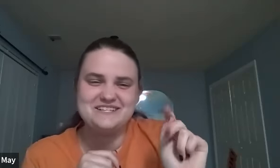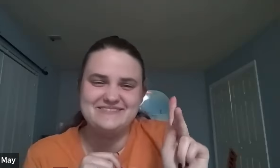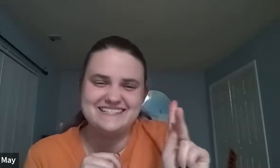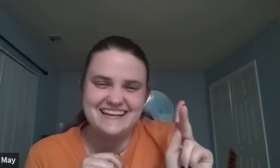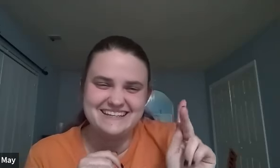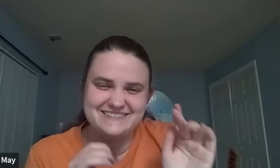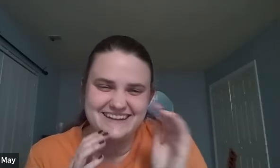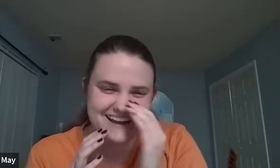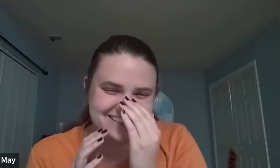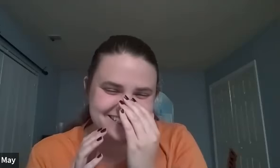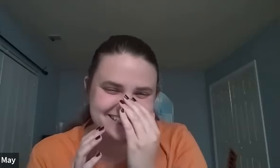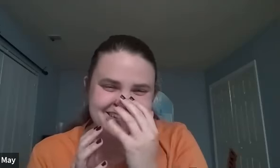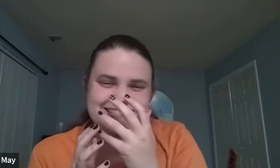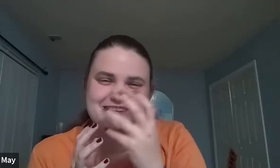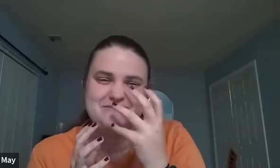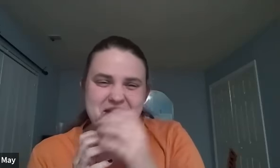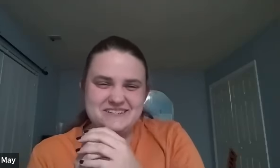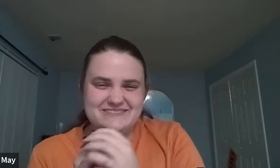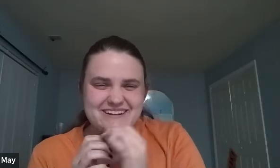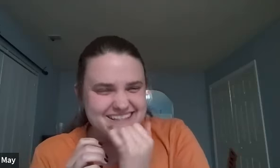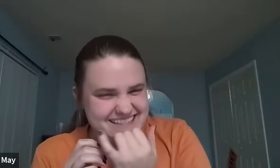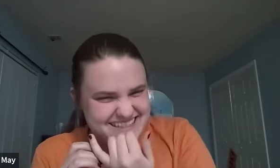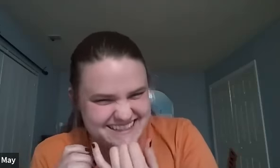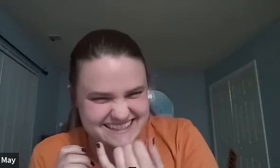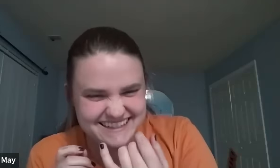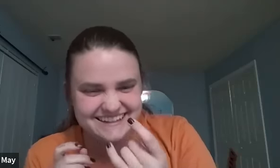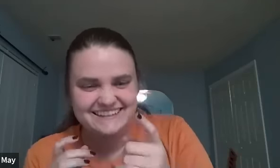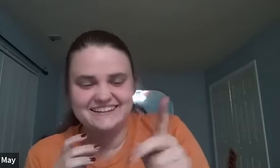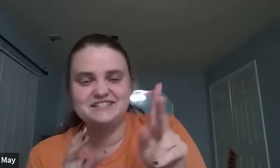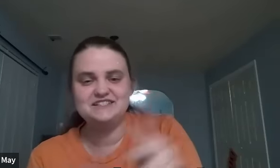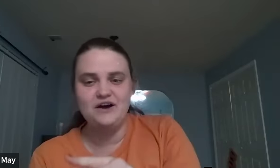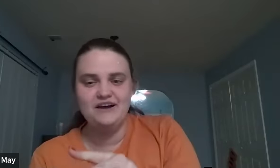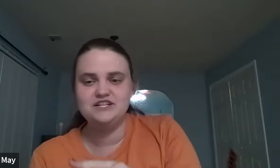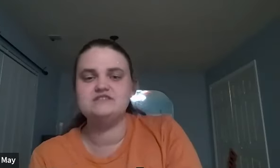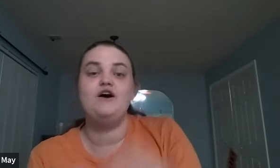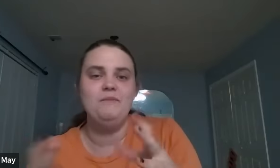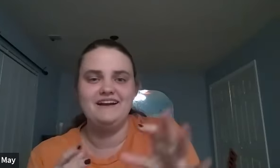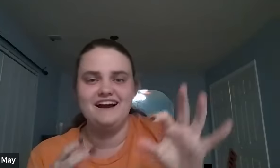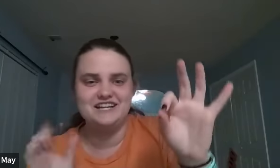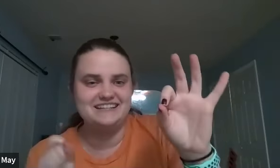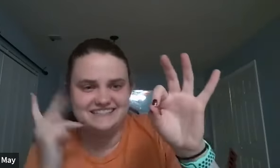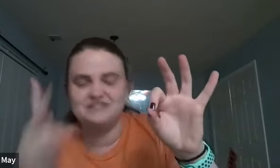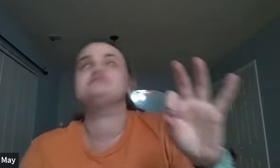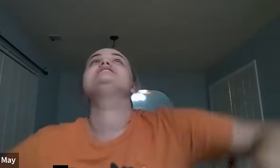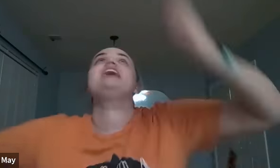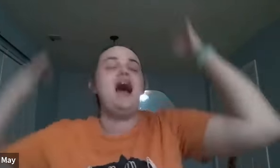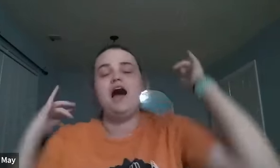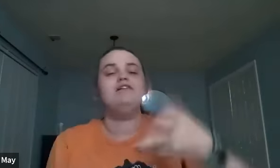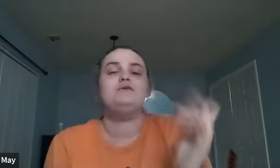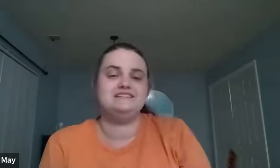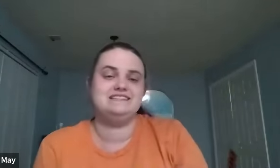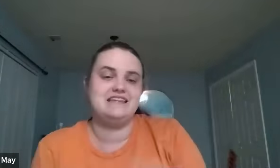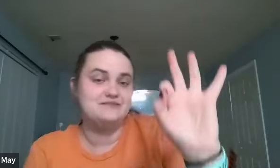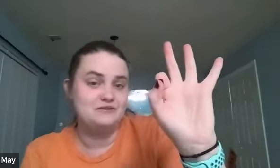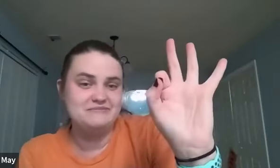watching Miss Katie's reactions because she gets so mad when she realizes she's, like she saw and she goes, oh my gosh, I can see you're just like, of course it's that. So let me